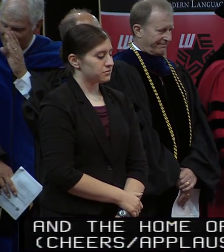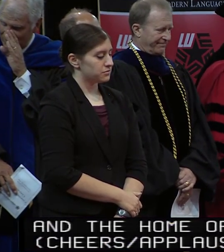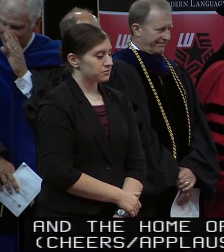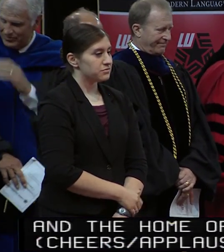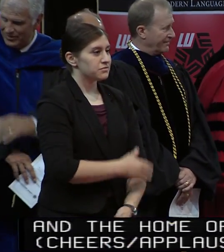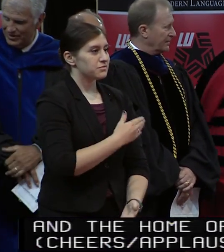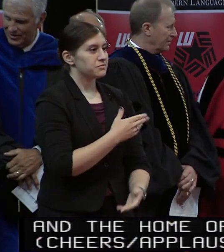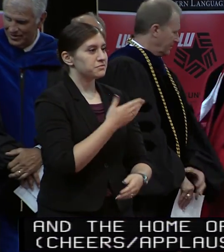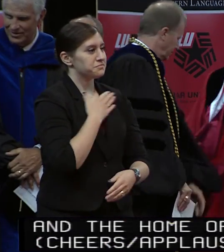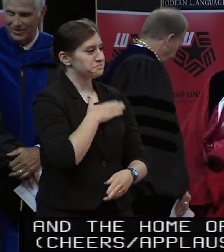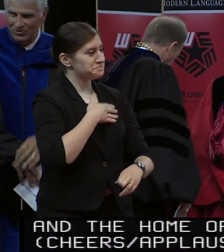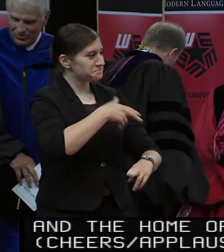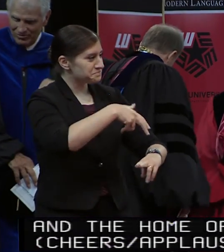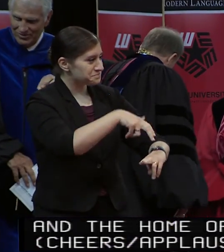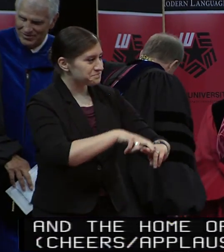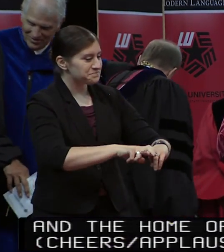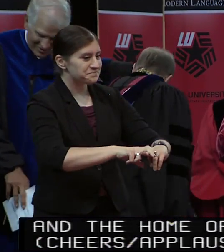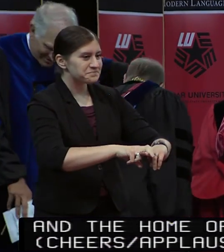Please be seated.